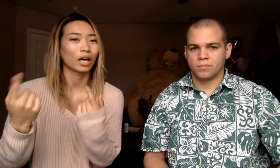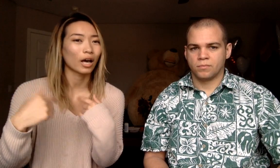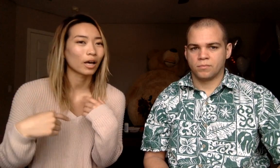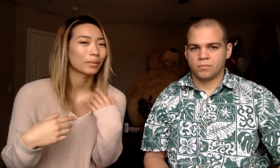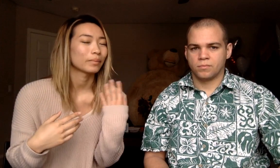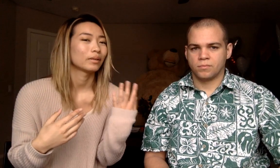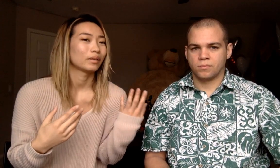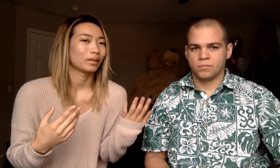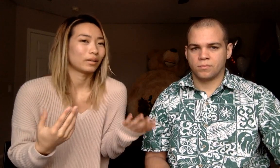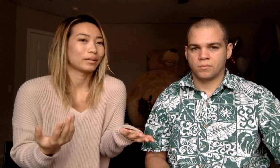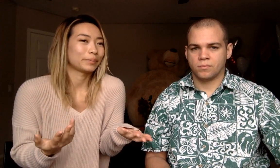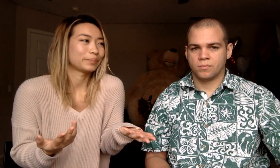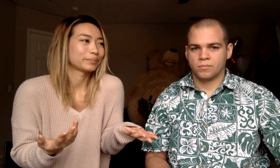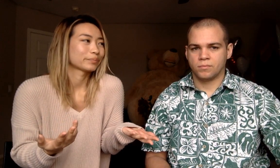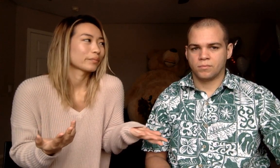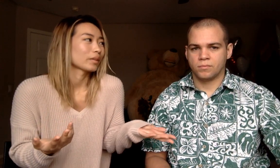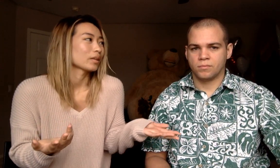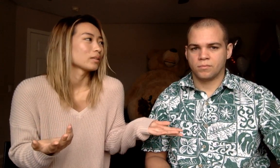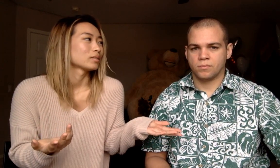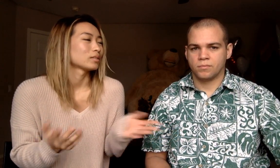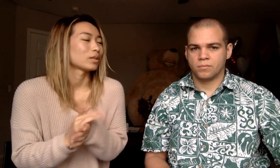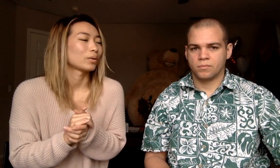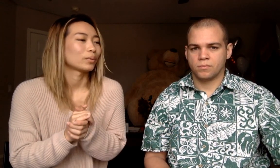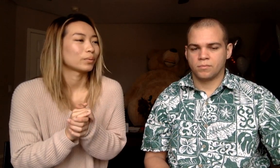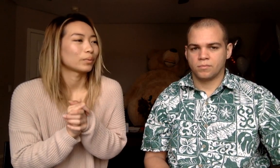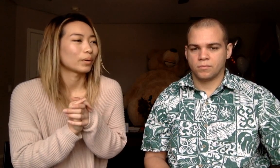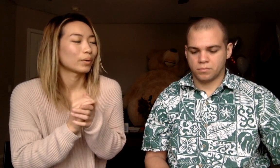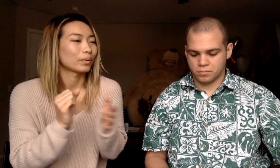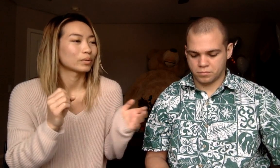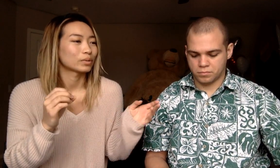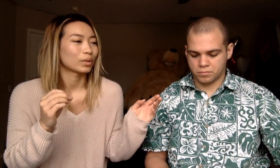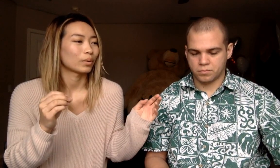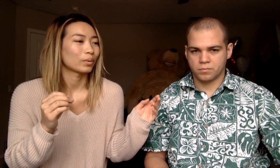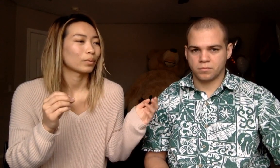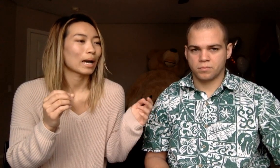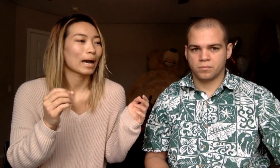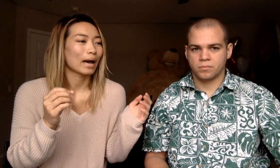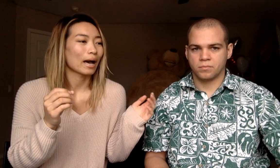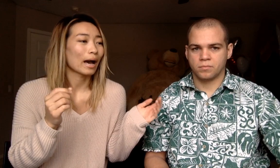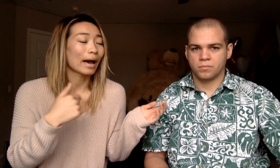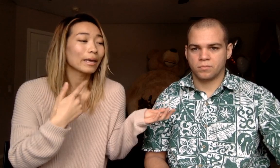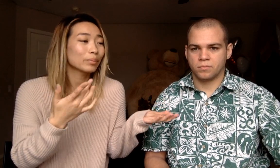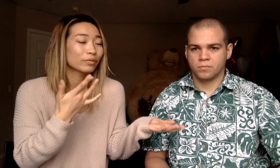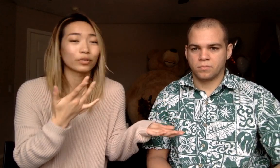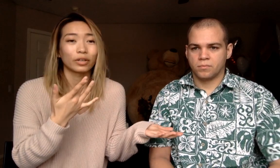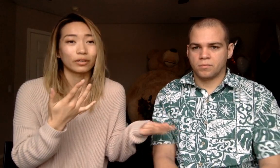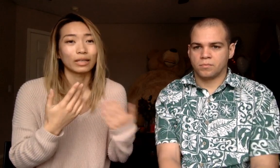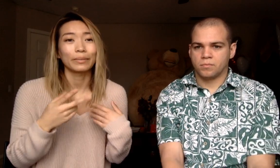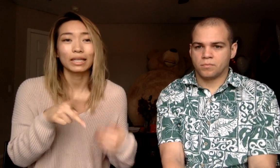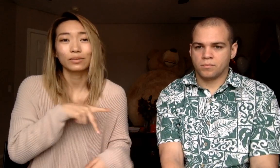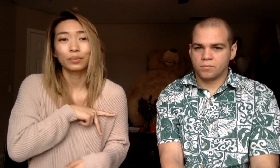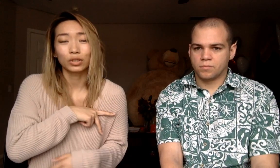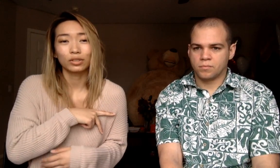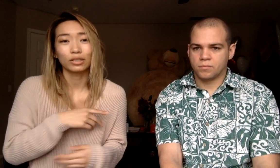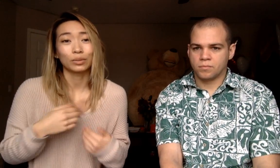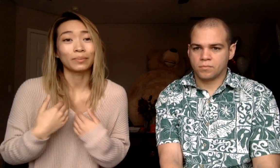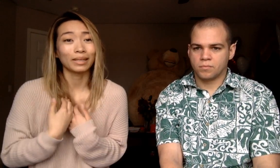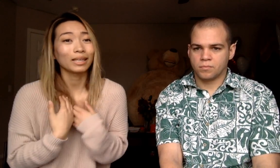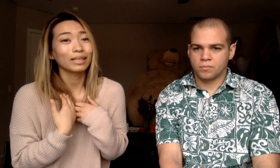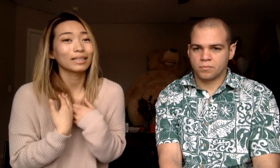come. Um, so, so I prefer. I mean, that's personally to me is